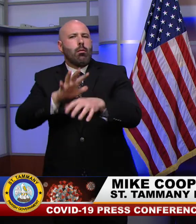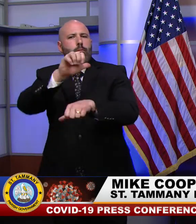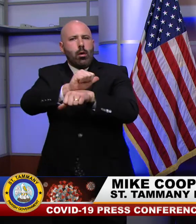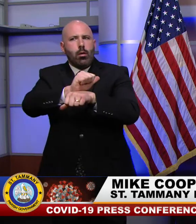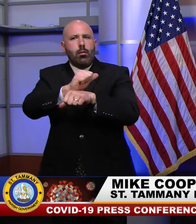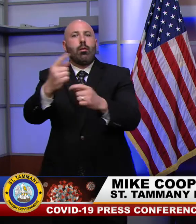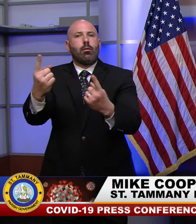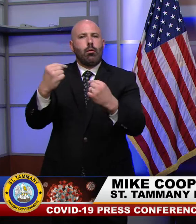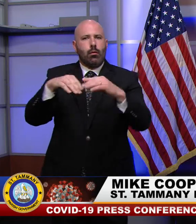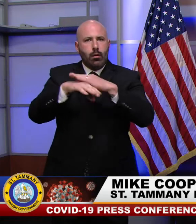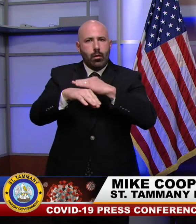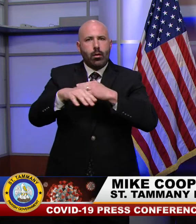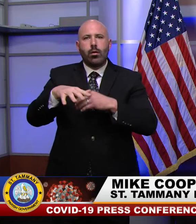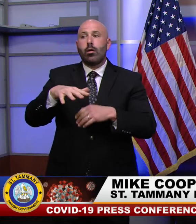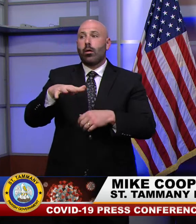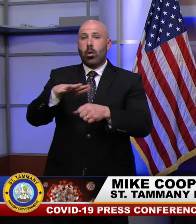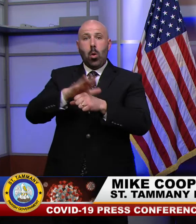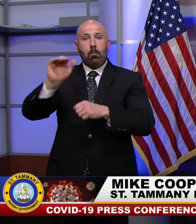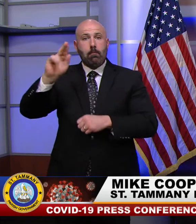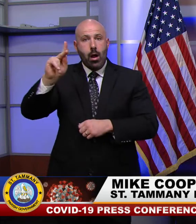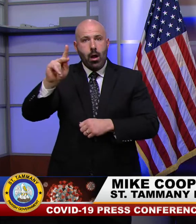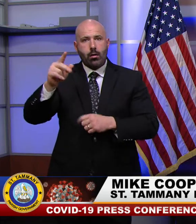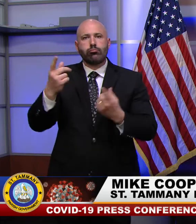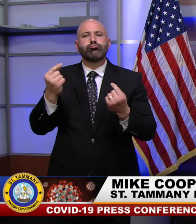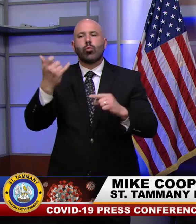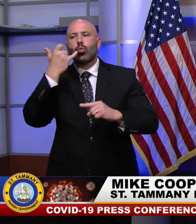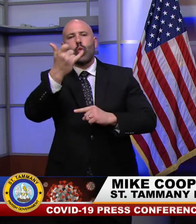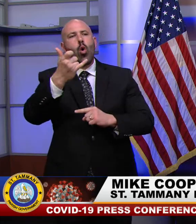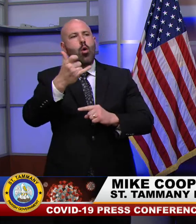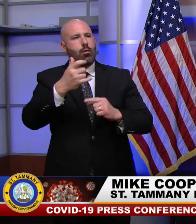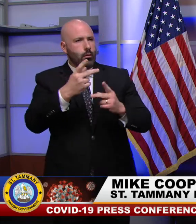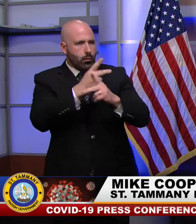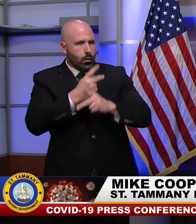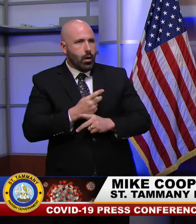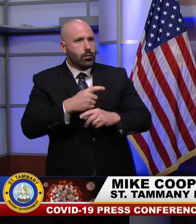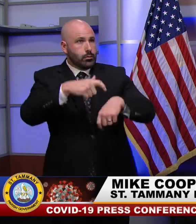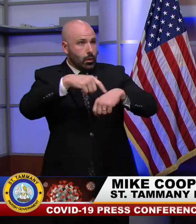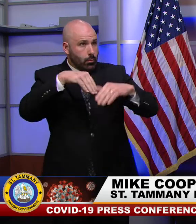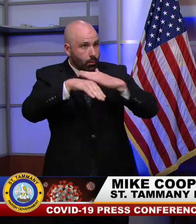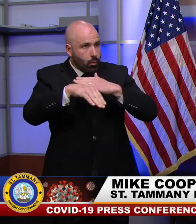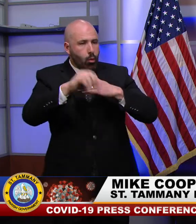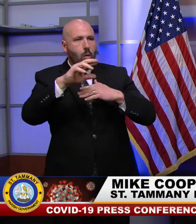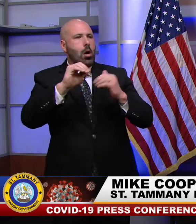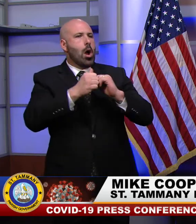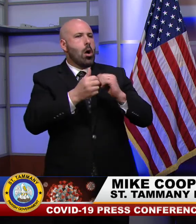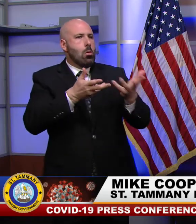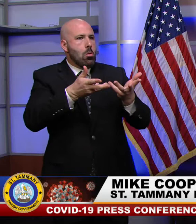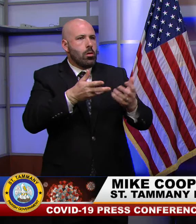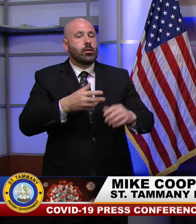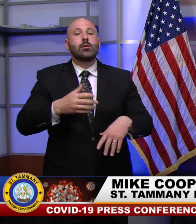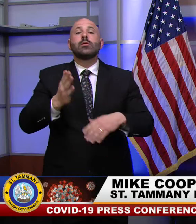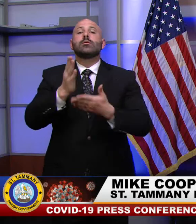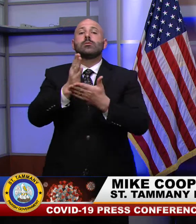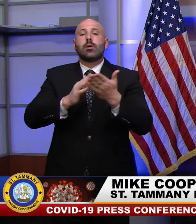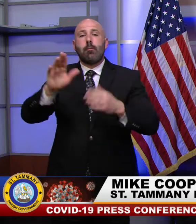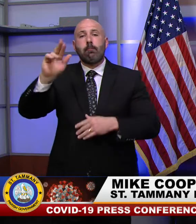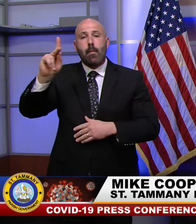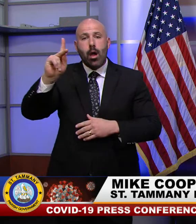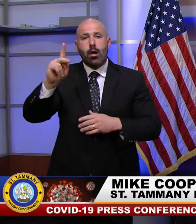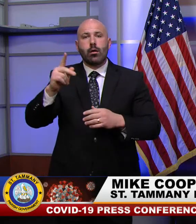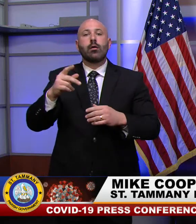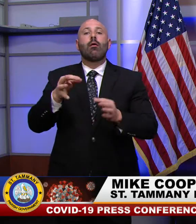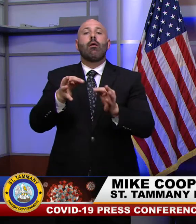to determine their operations right now. And I've noticed that some banks have extended the hours in their drive-through